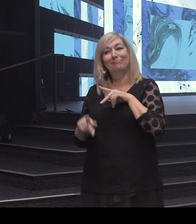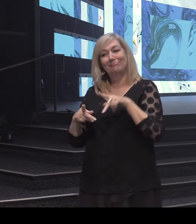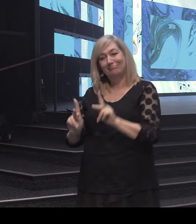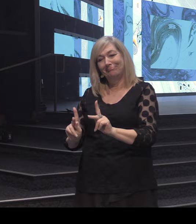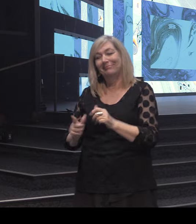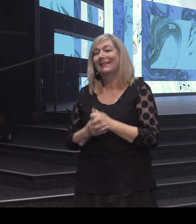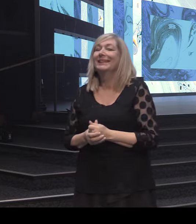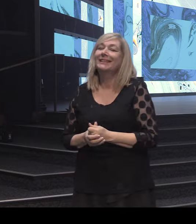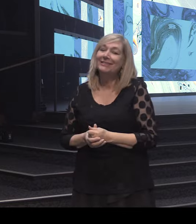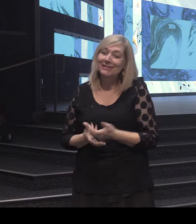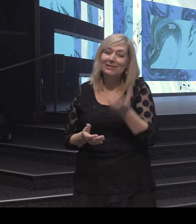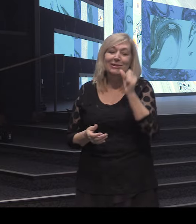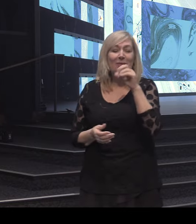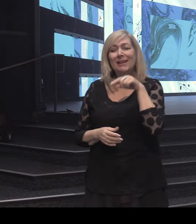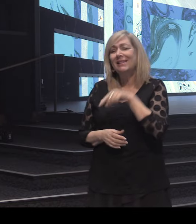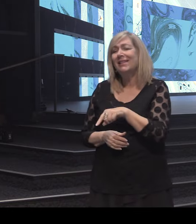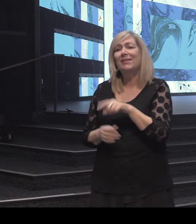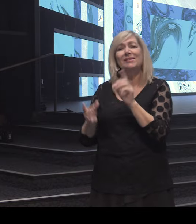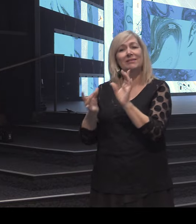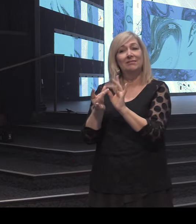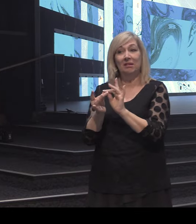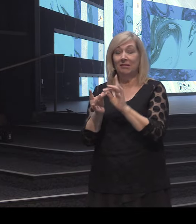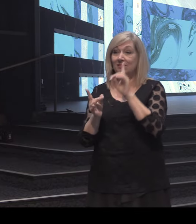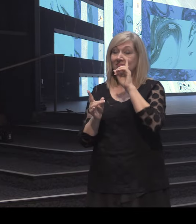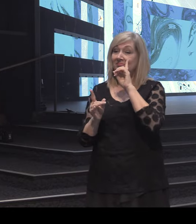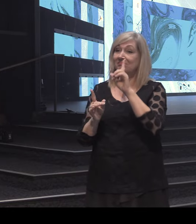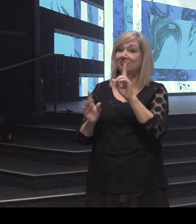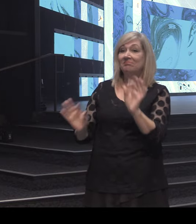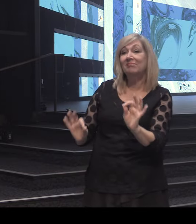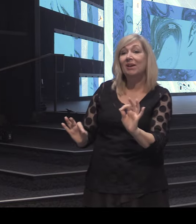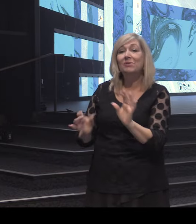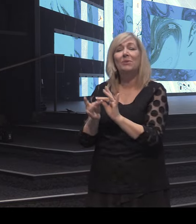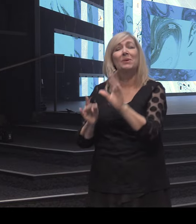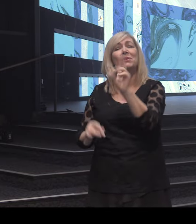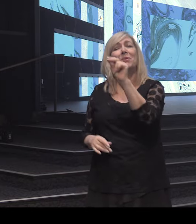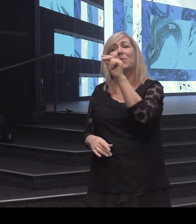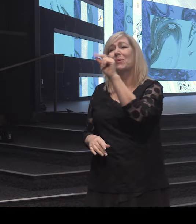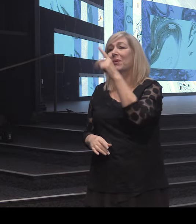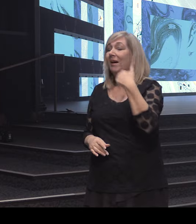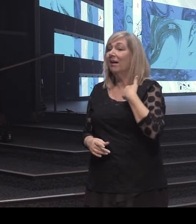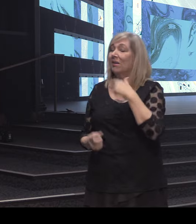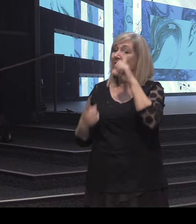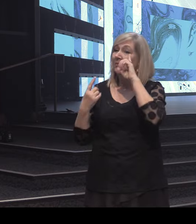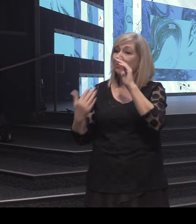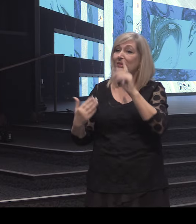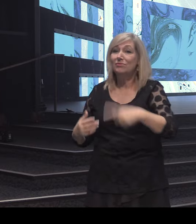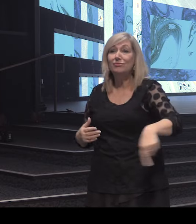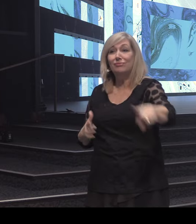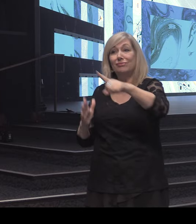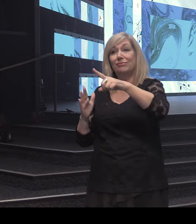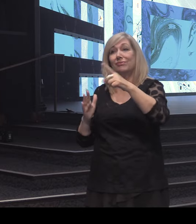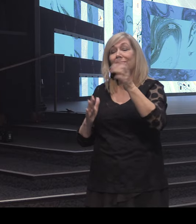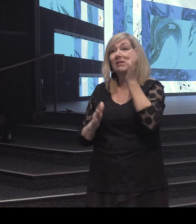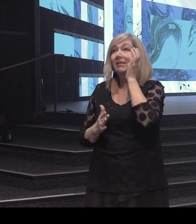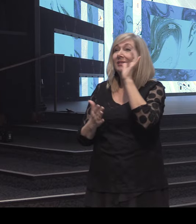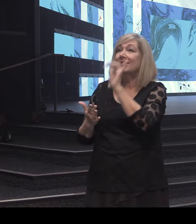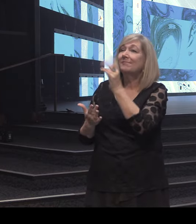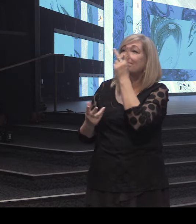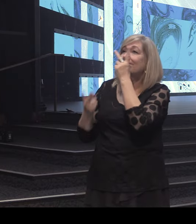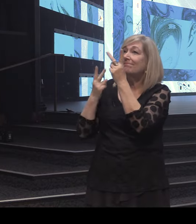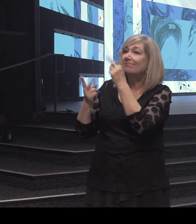But this is not just a story. I pray that as you hear this story and as you see this story,